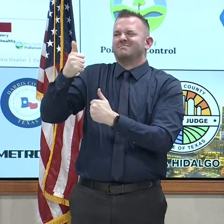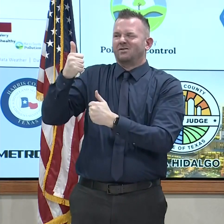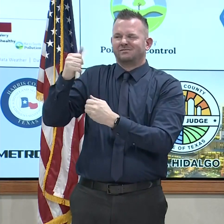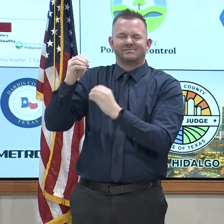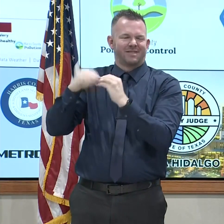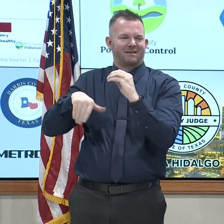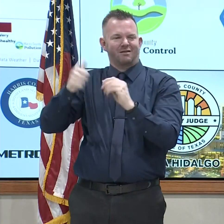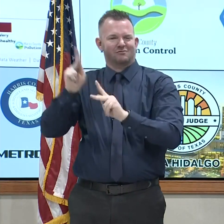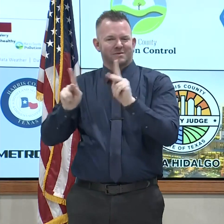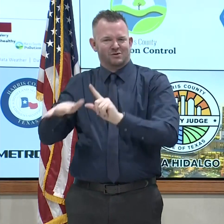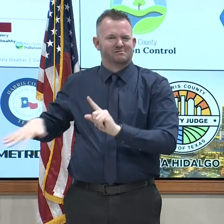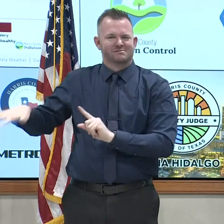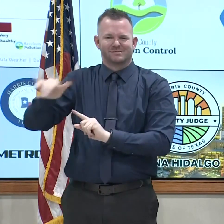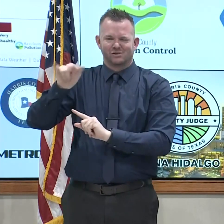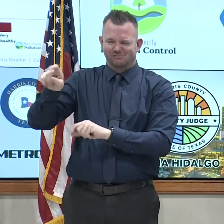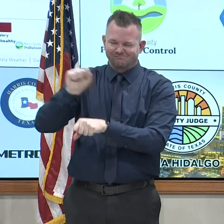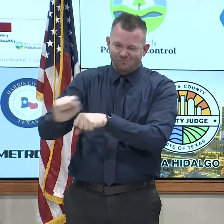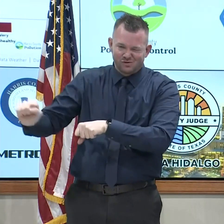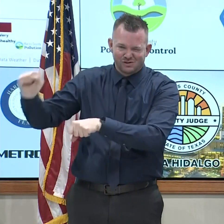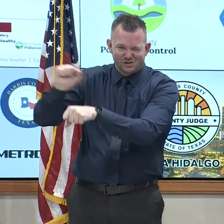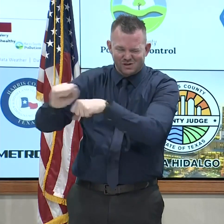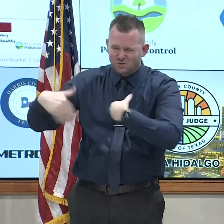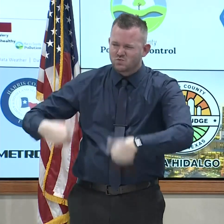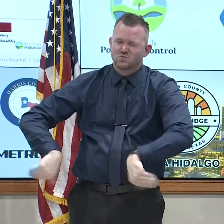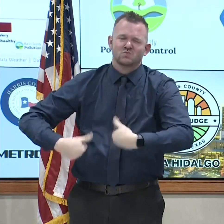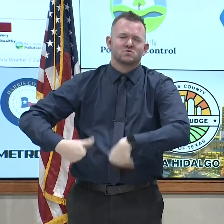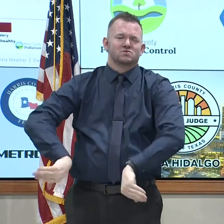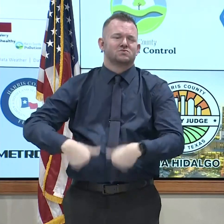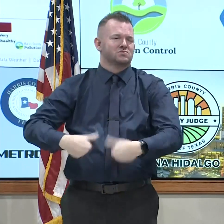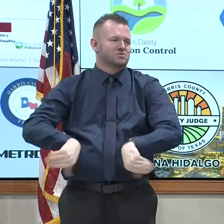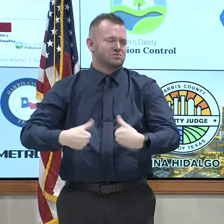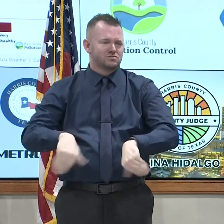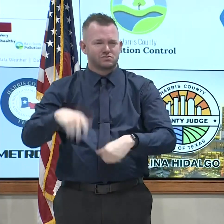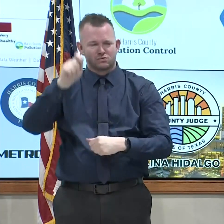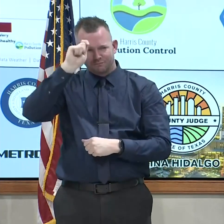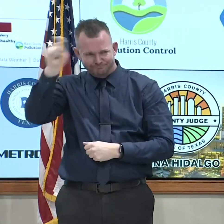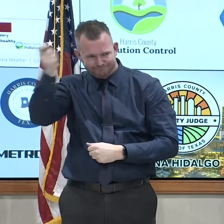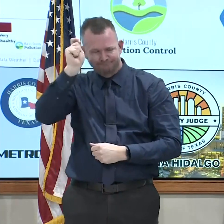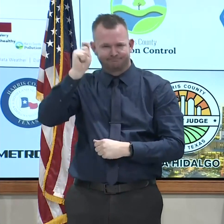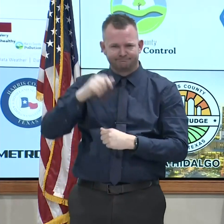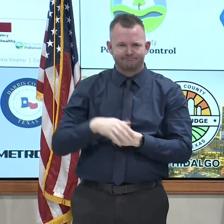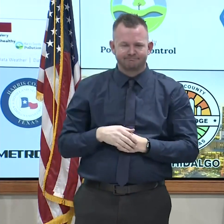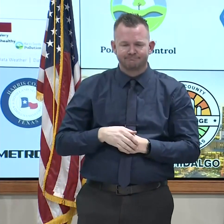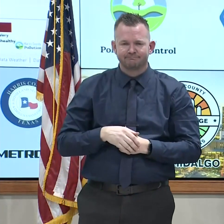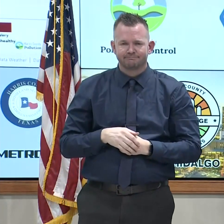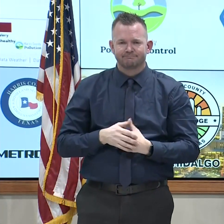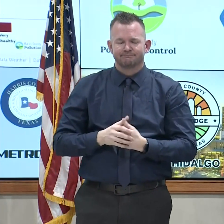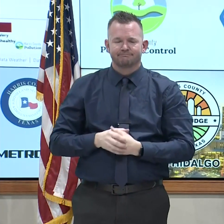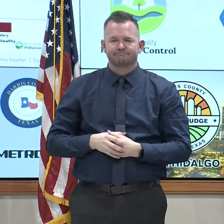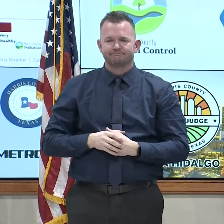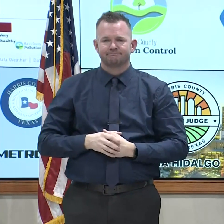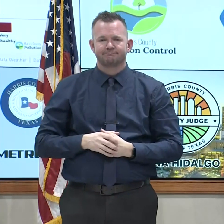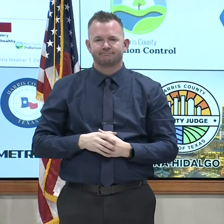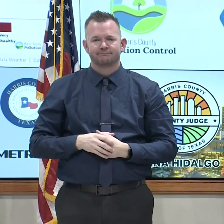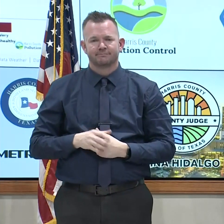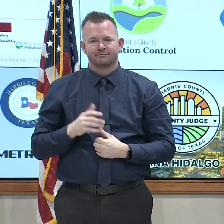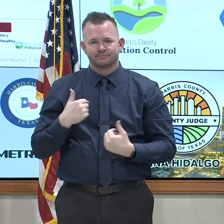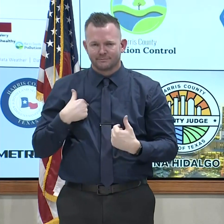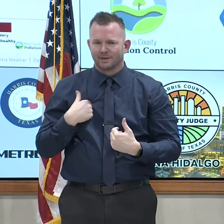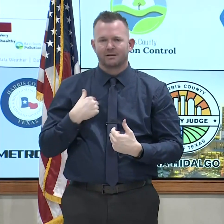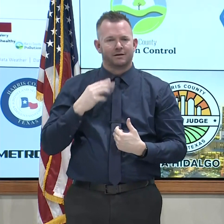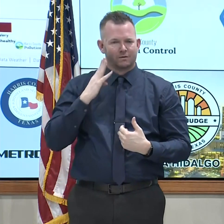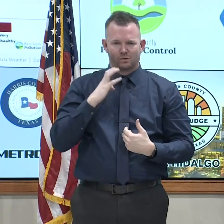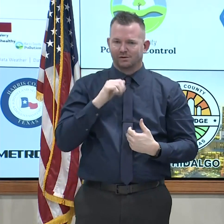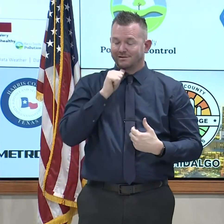work is. And realistically, we would not be here today without her tireless